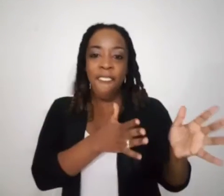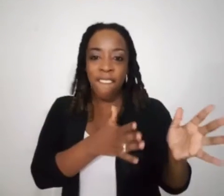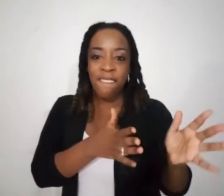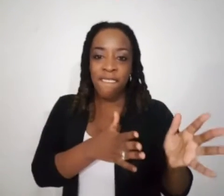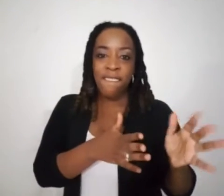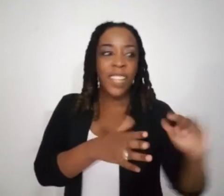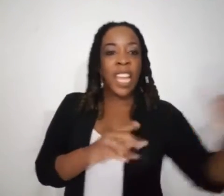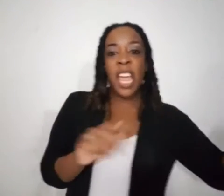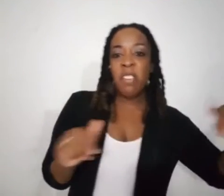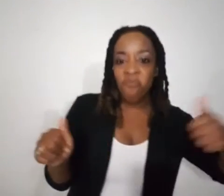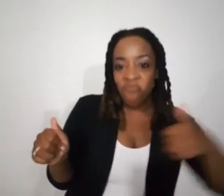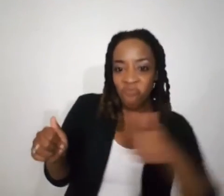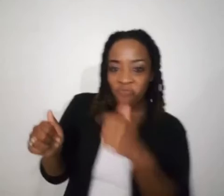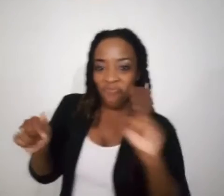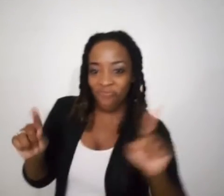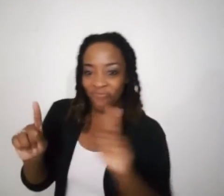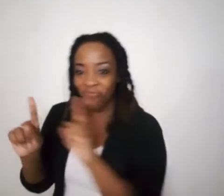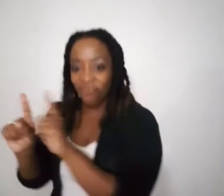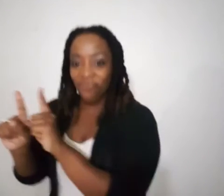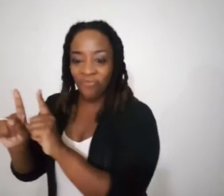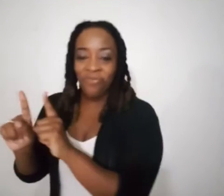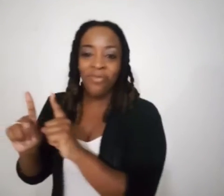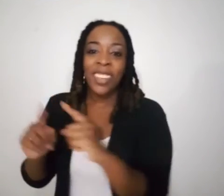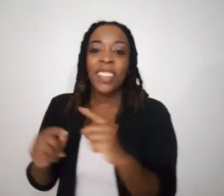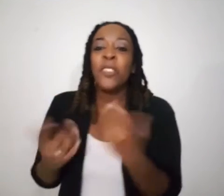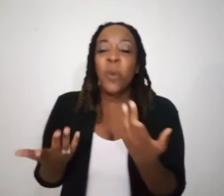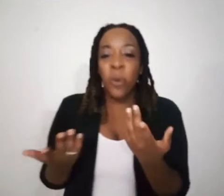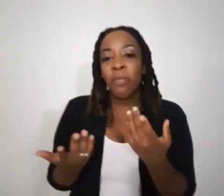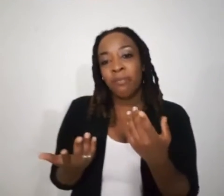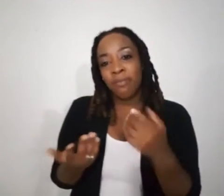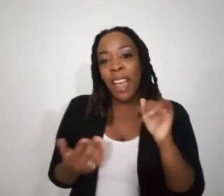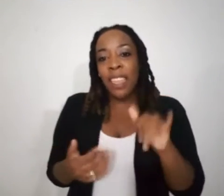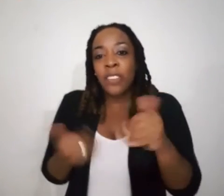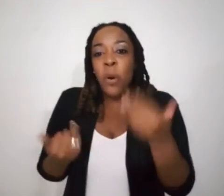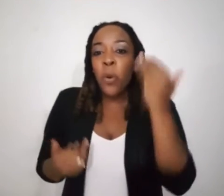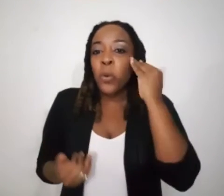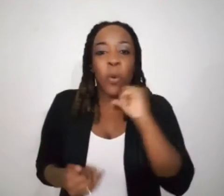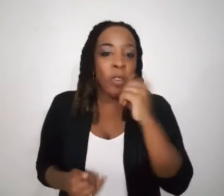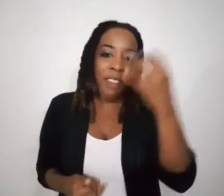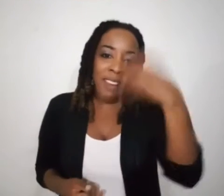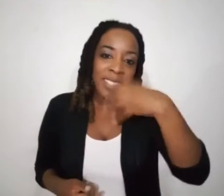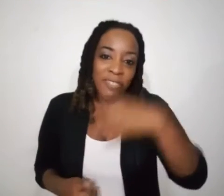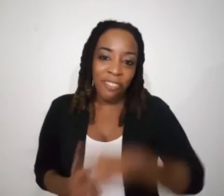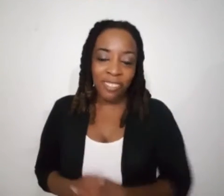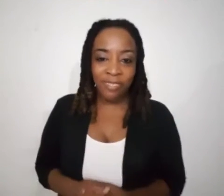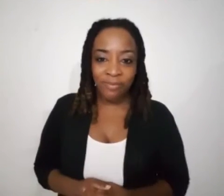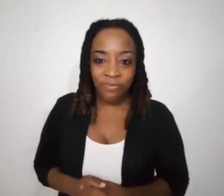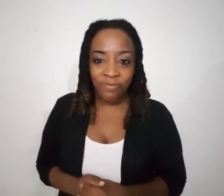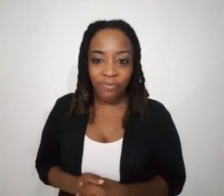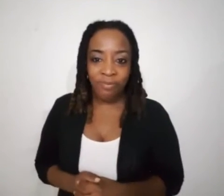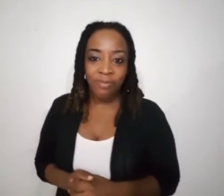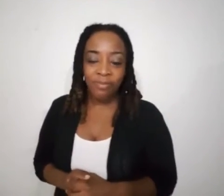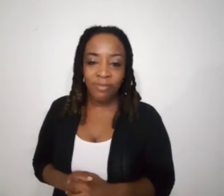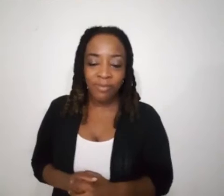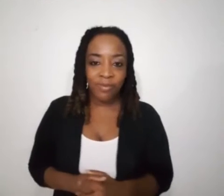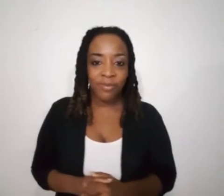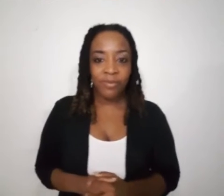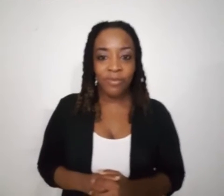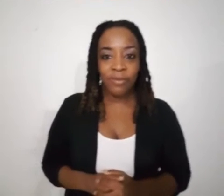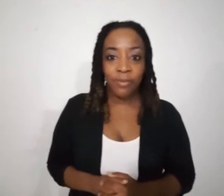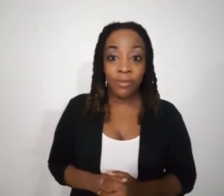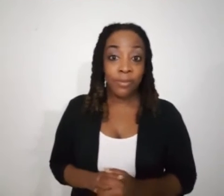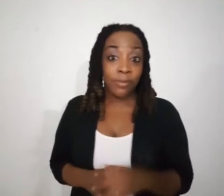to see that tantrum. Okay, so that's tantrums. Are there any